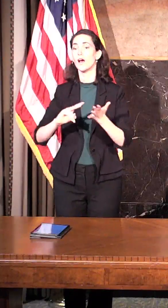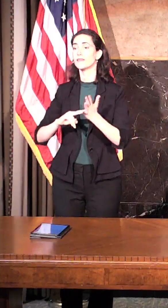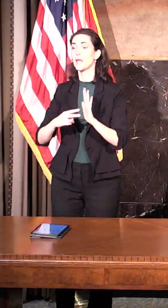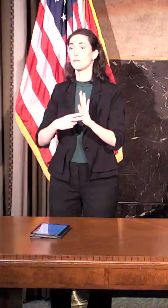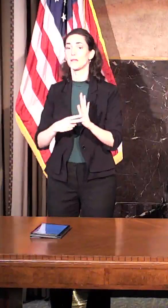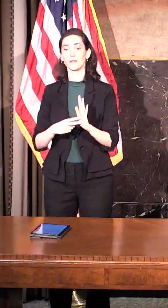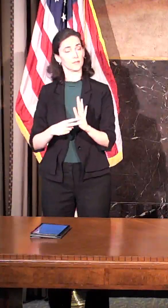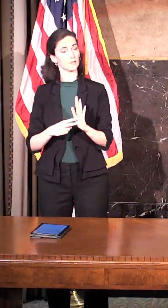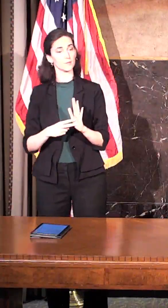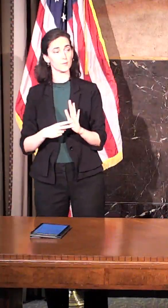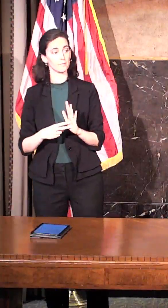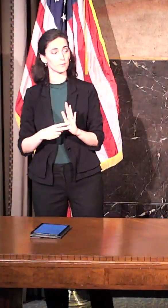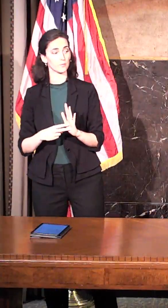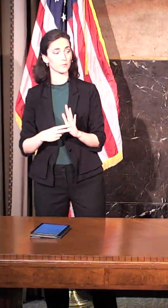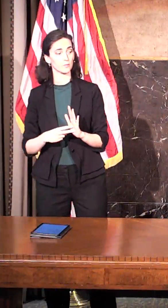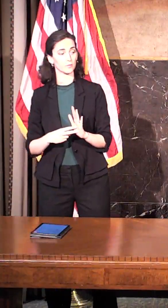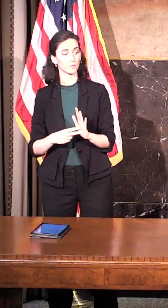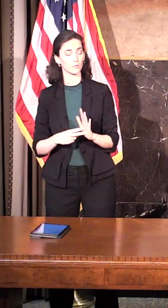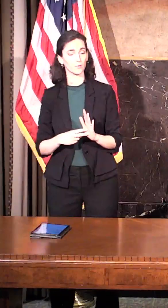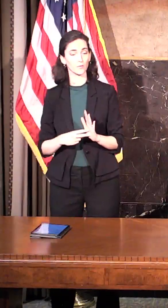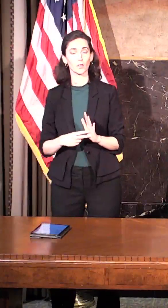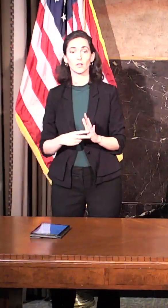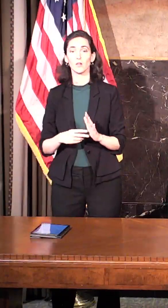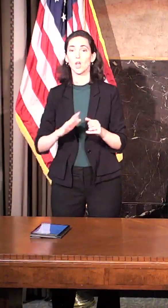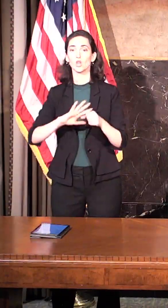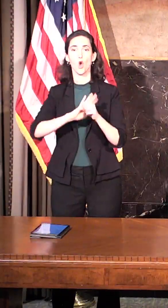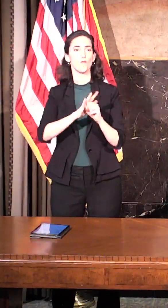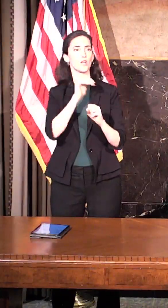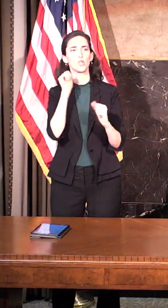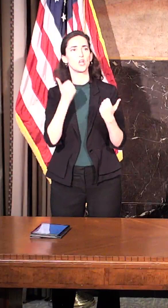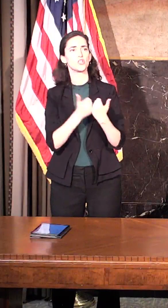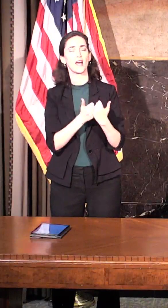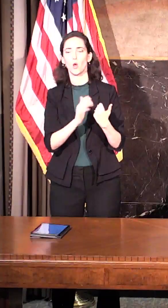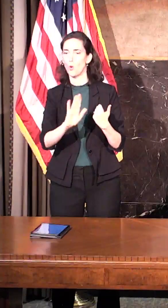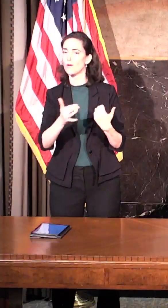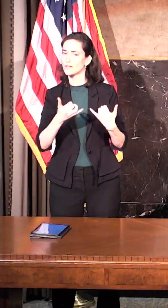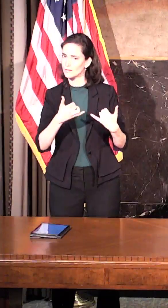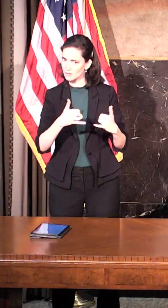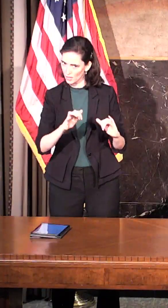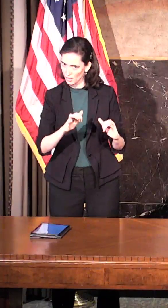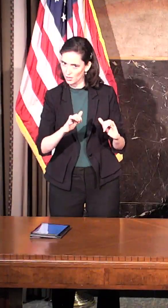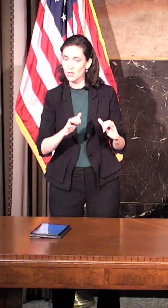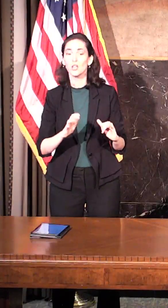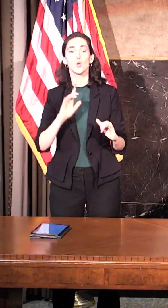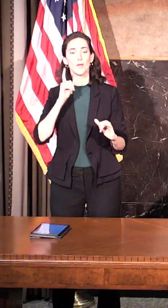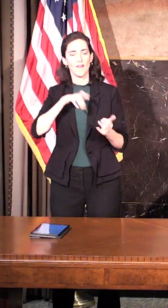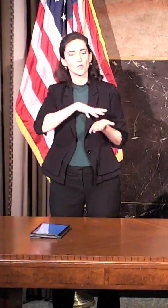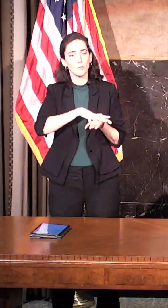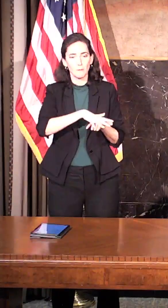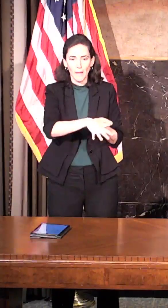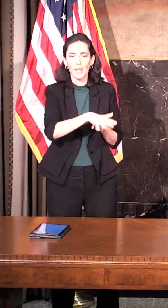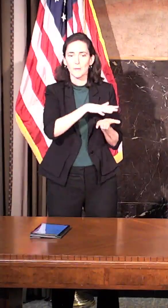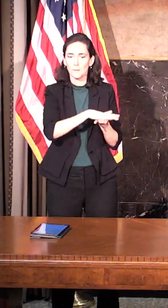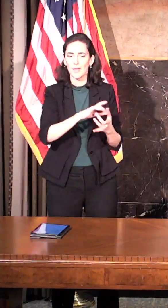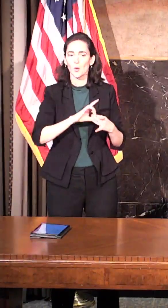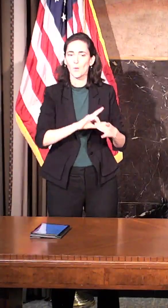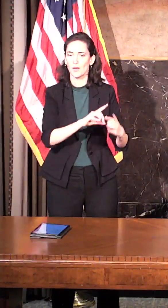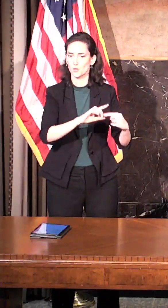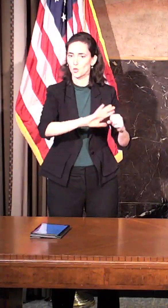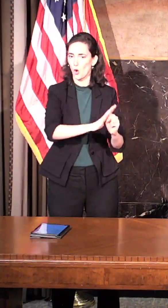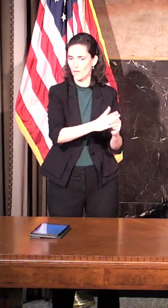aren't still challenged by COVID, and there will be a number of COVID-related expenditures going